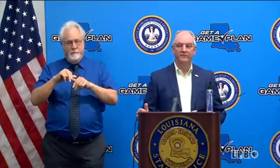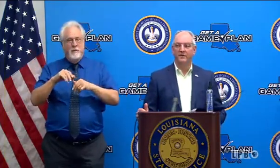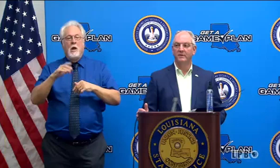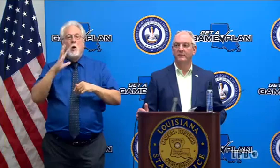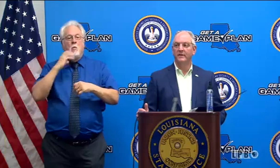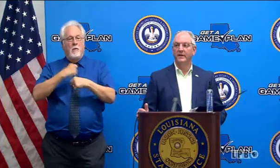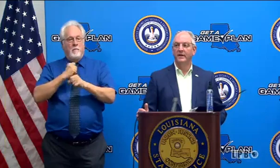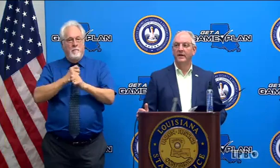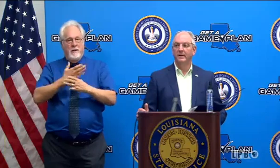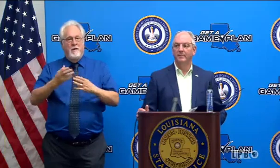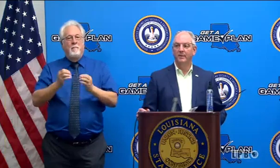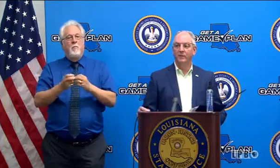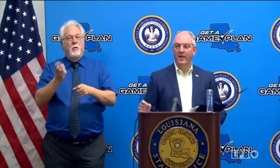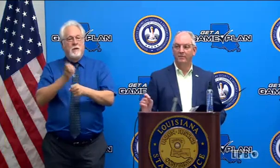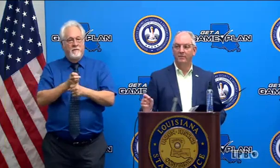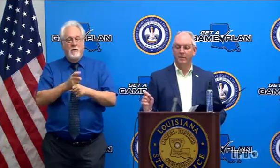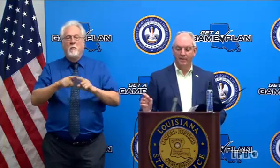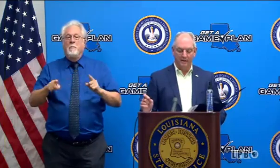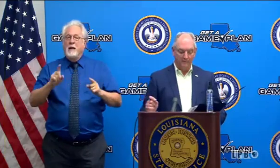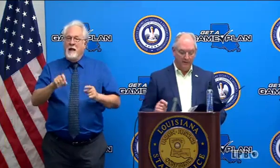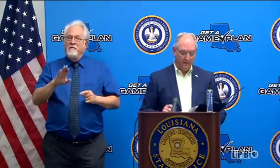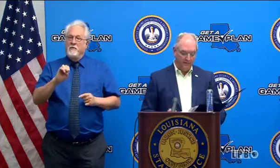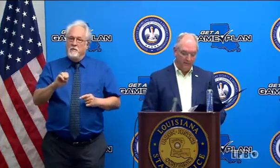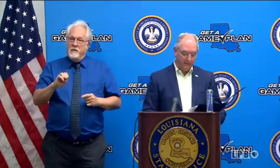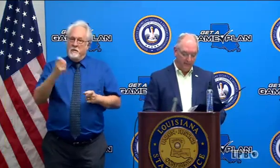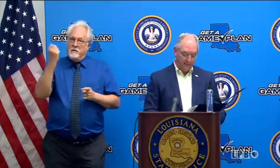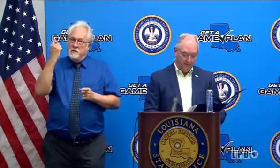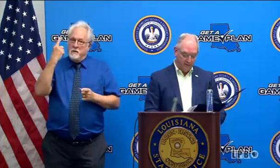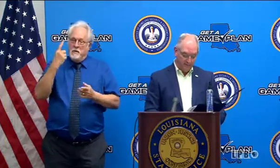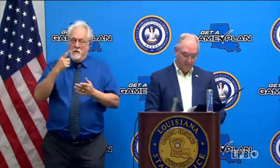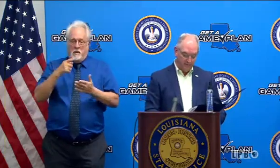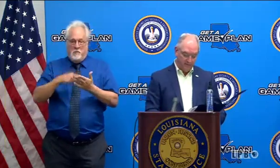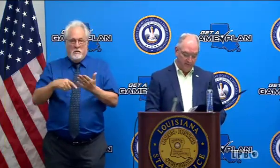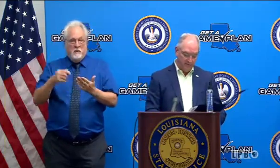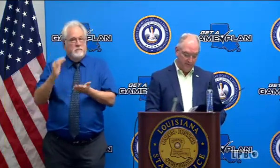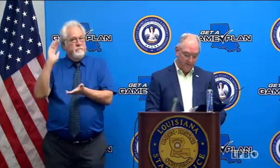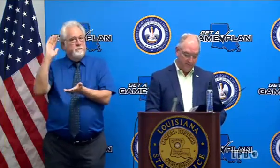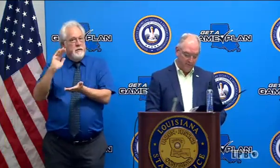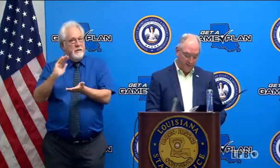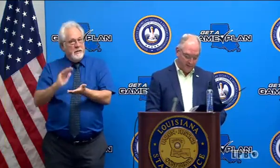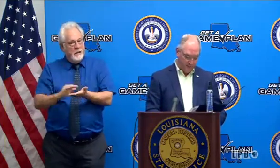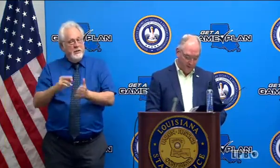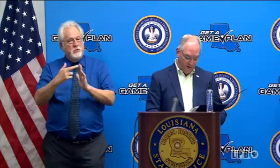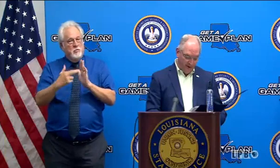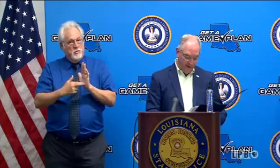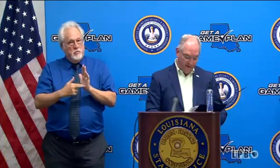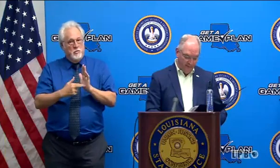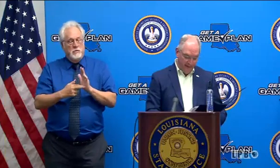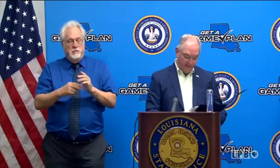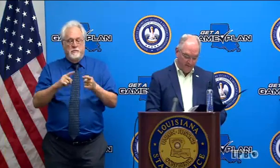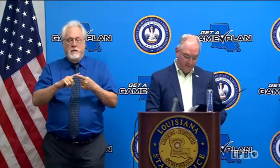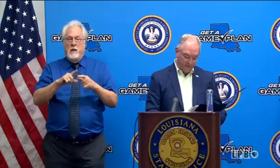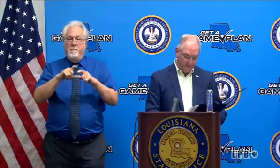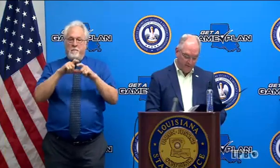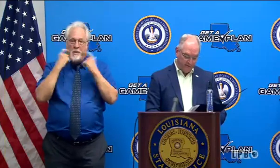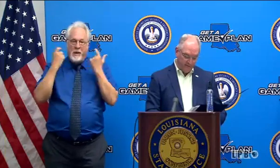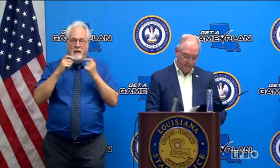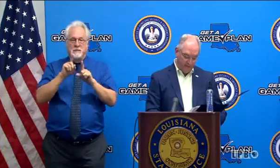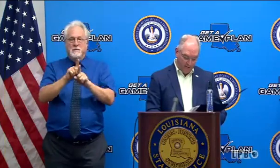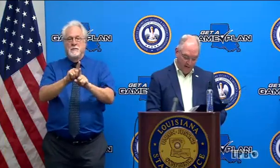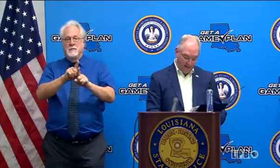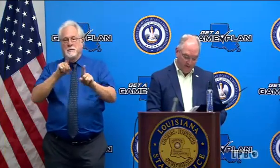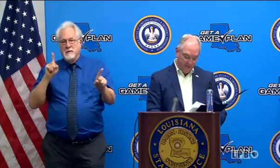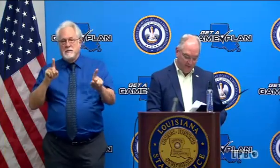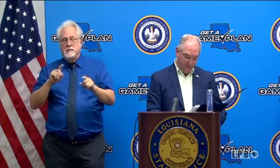more difficult, but we have to be mindful of these mitigation measures, and particularly wearing masks, social